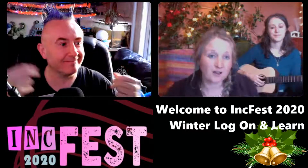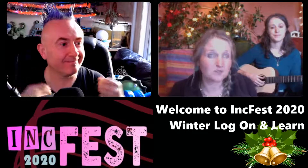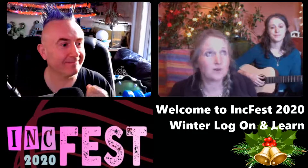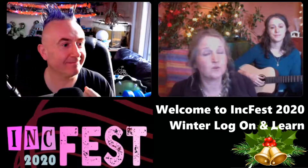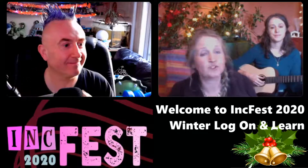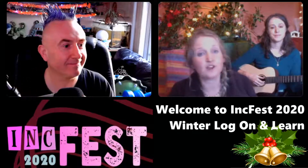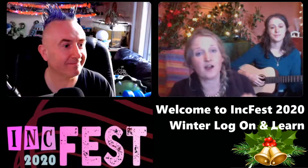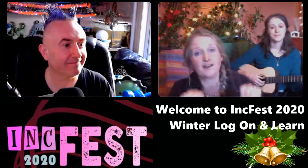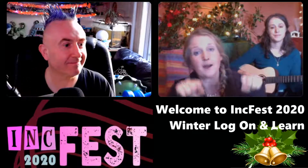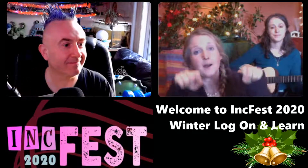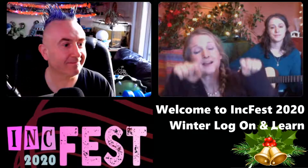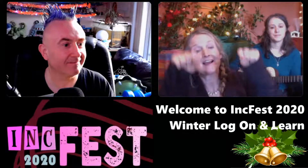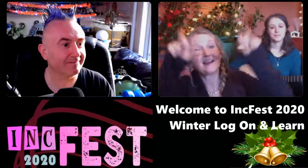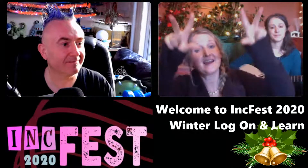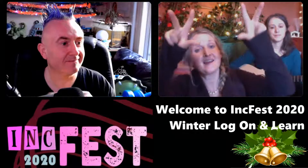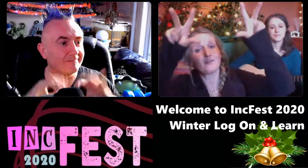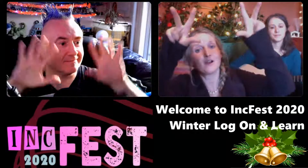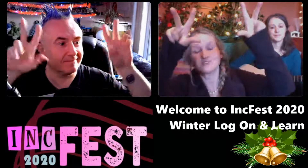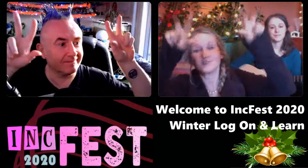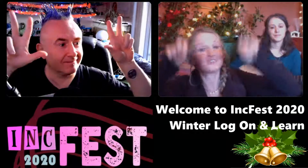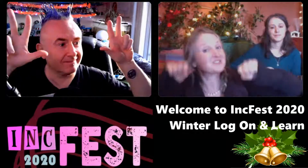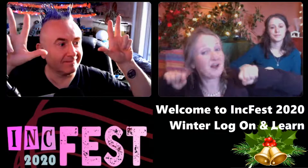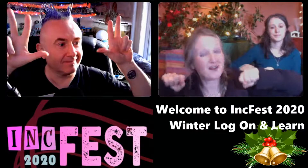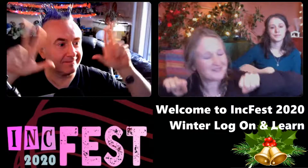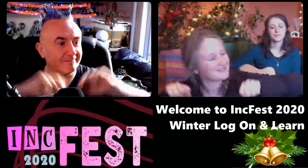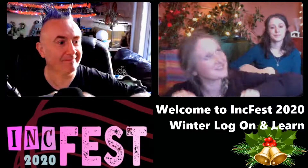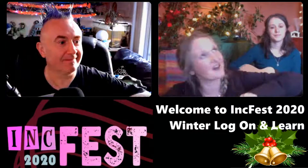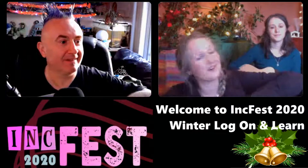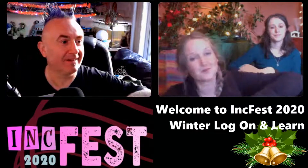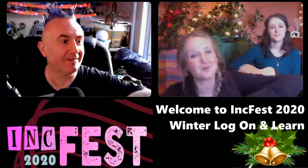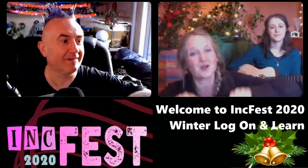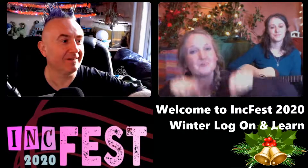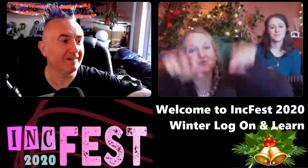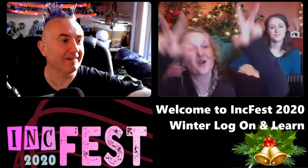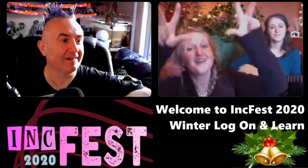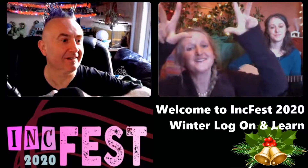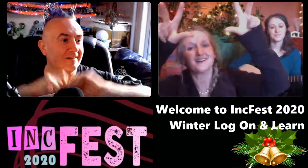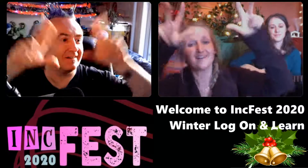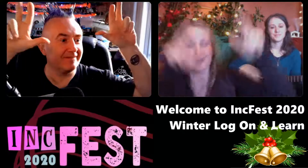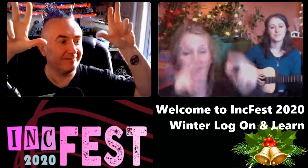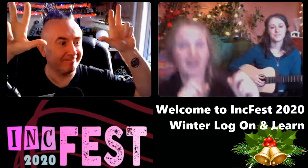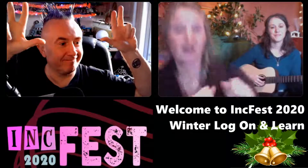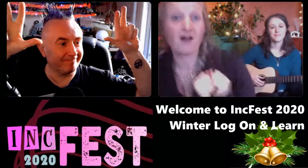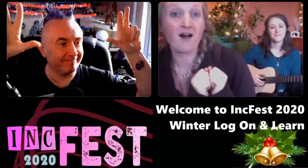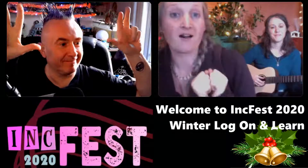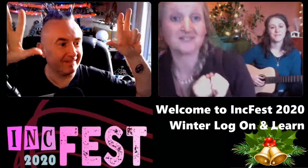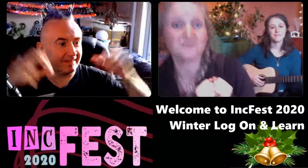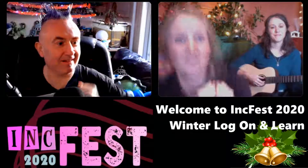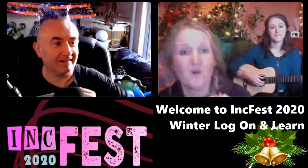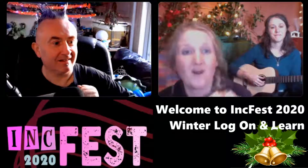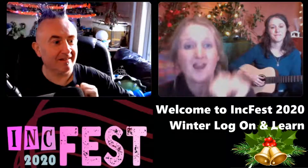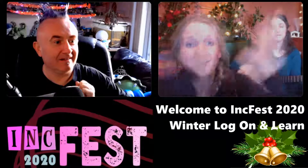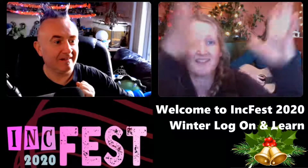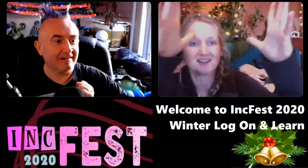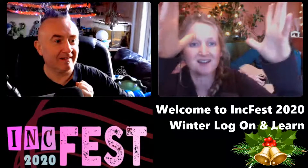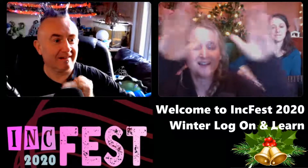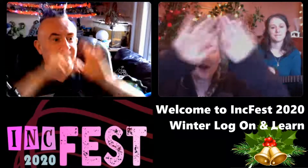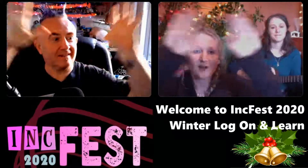will shine clearer, stars will shine brighter, and hearts feel lighter under